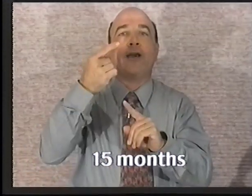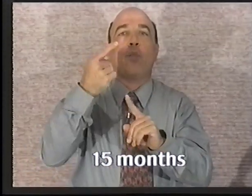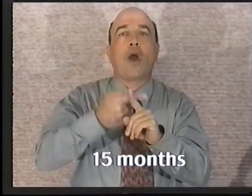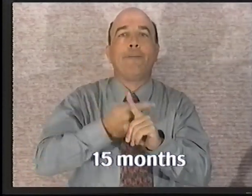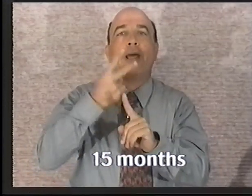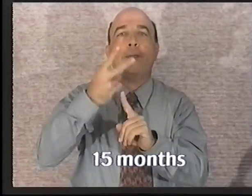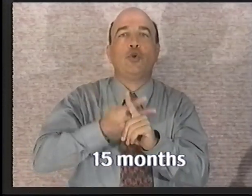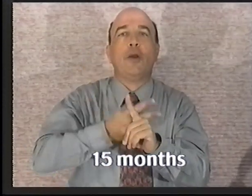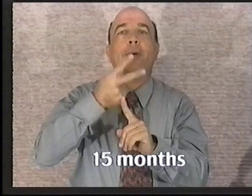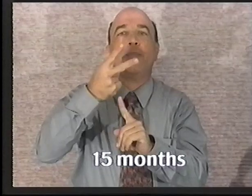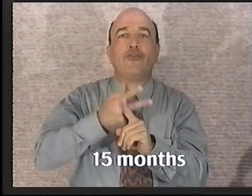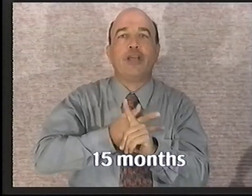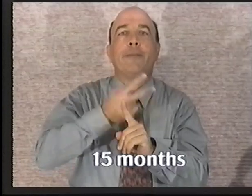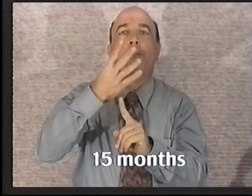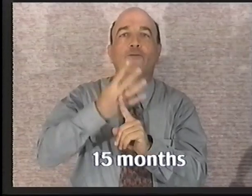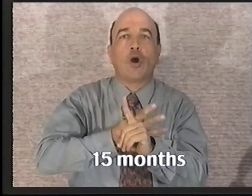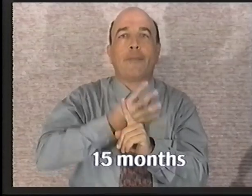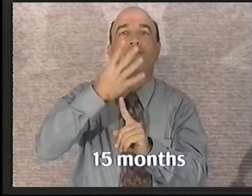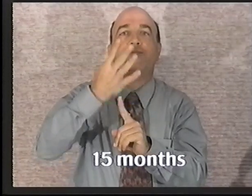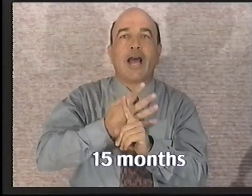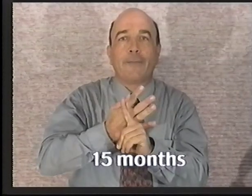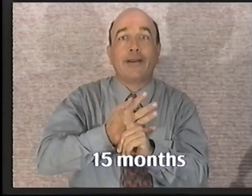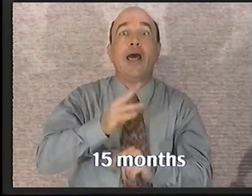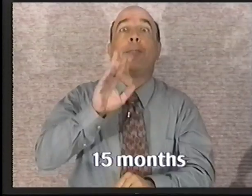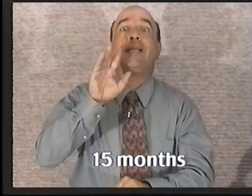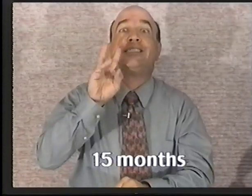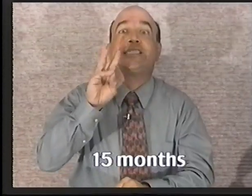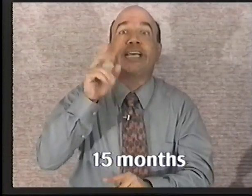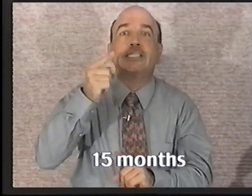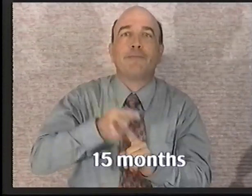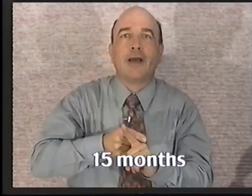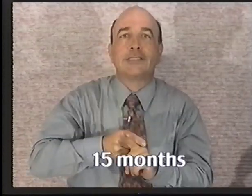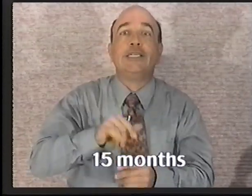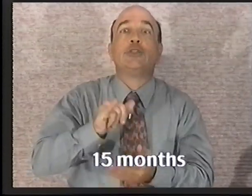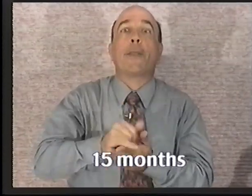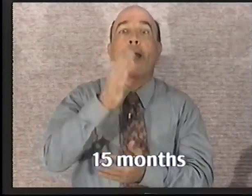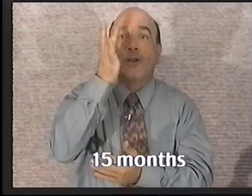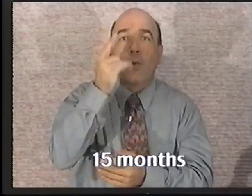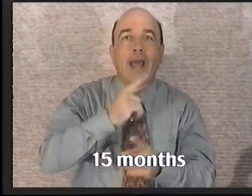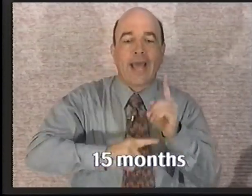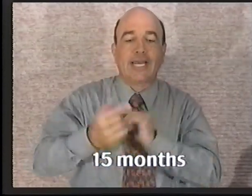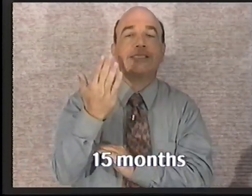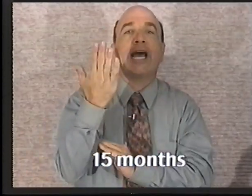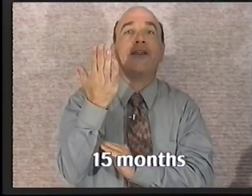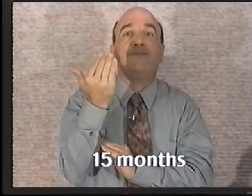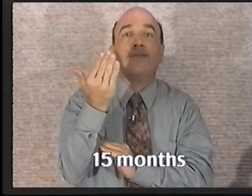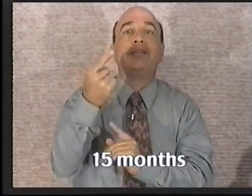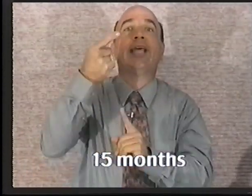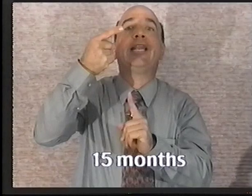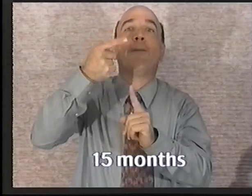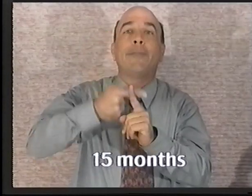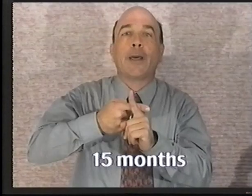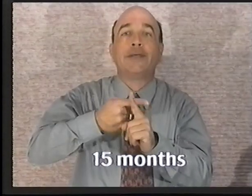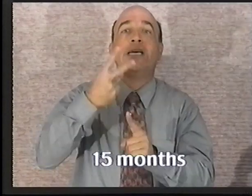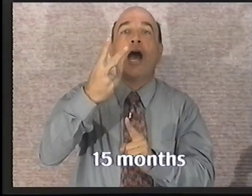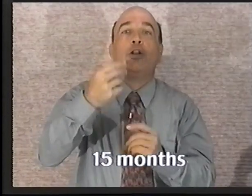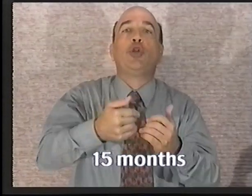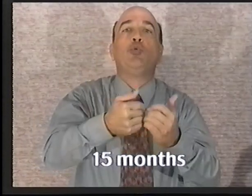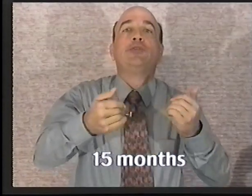1 month, 2 months, 3 months, 4 months, 5 months, but in 6 months. So that's why I sign 15 months, 2